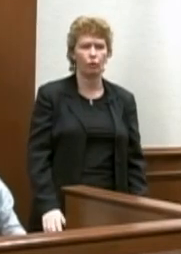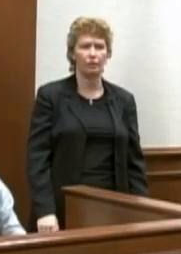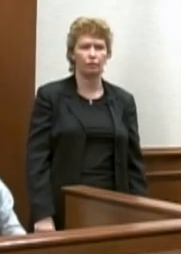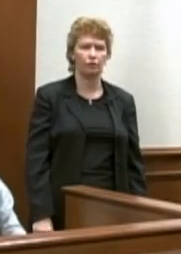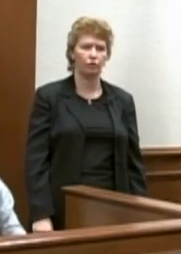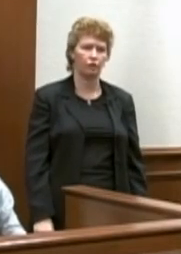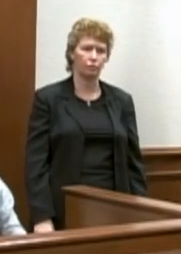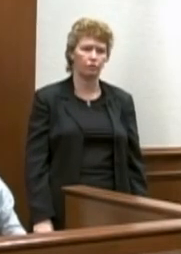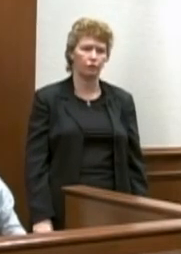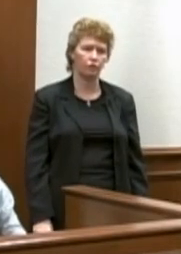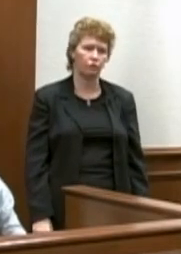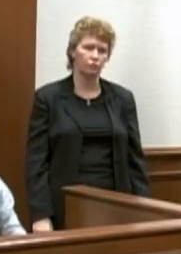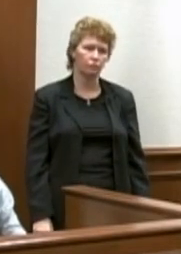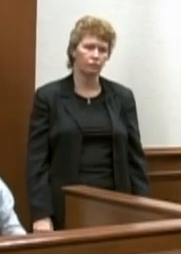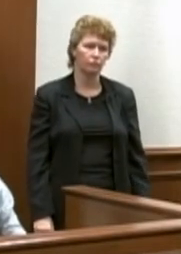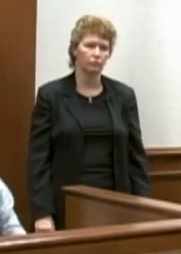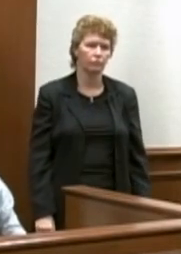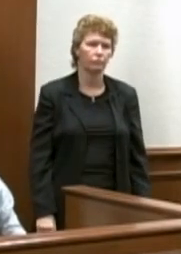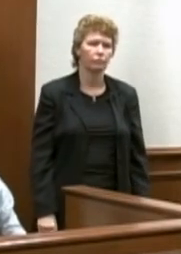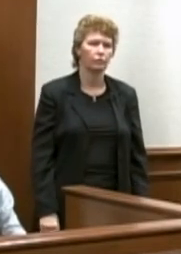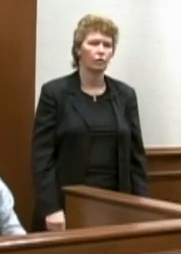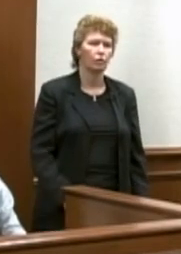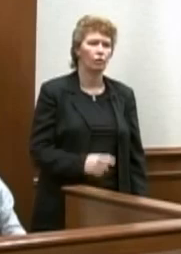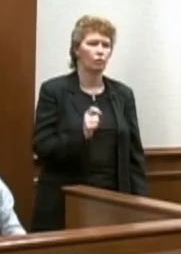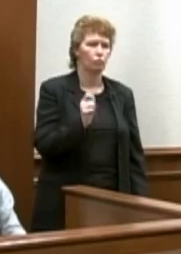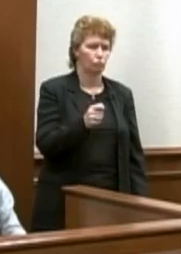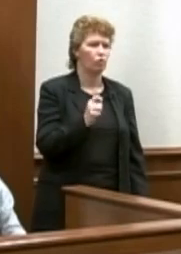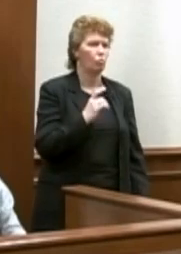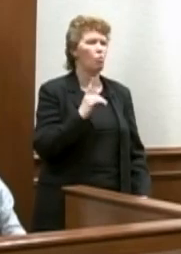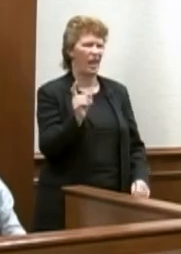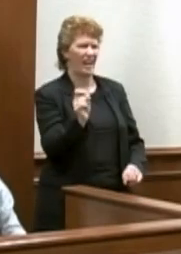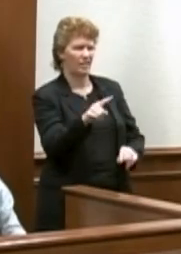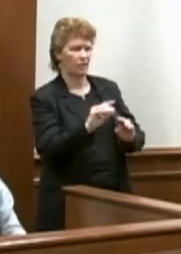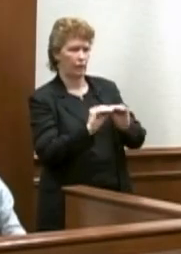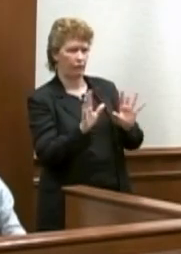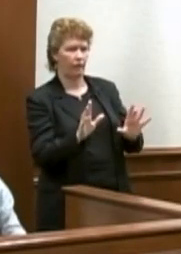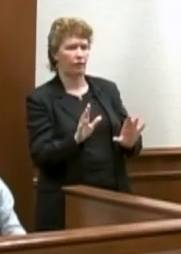and figure out what the attorney is referring to. Yes, we can get that clarification.